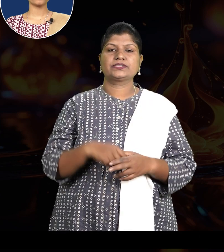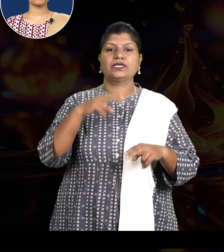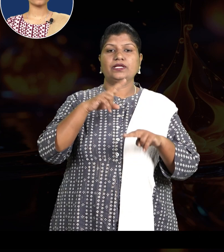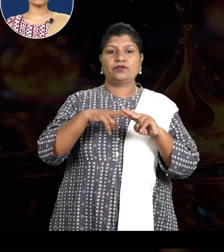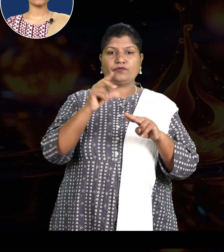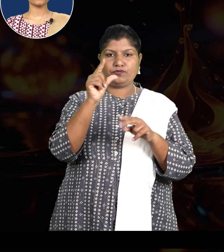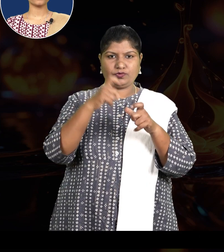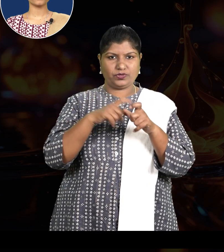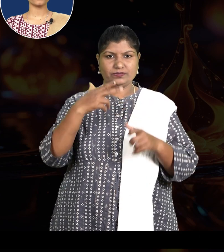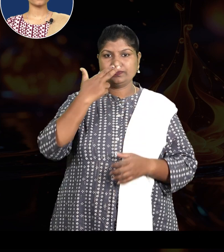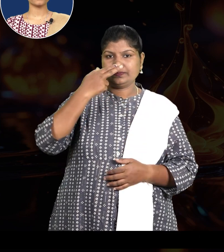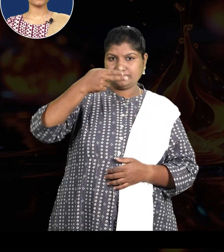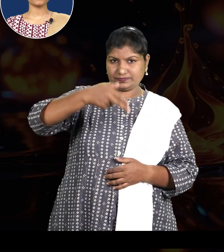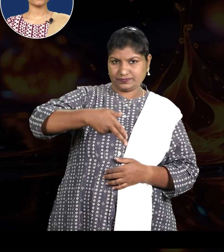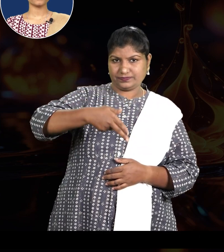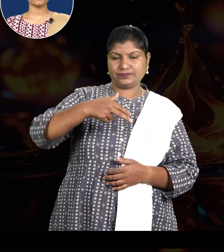Fuel,